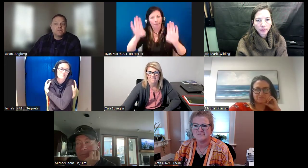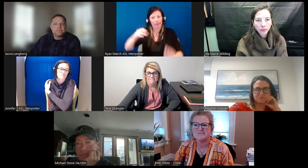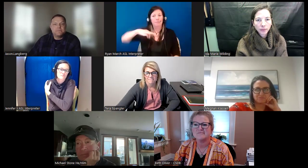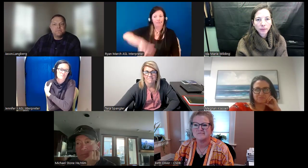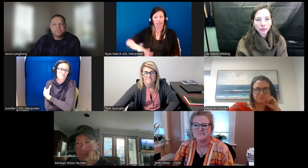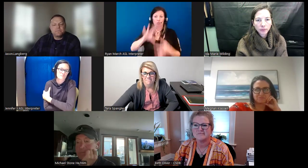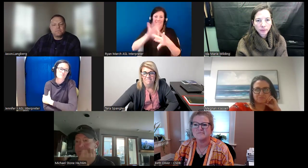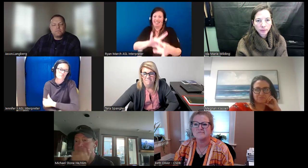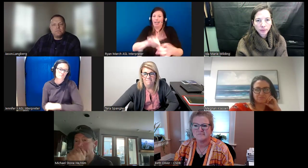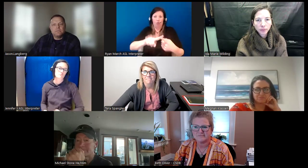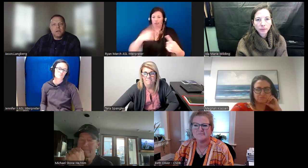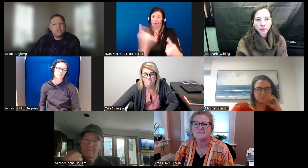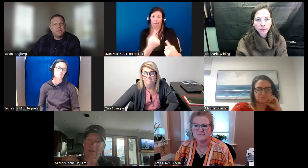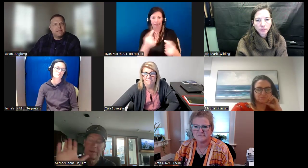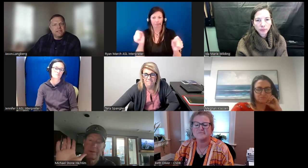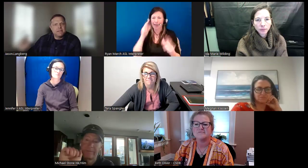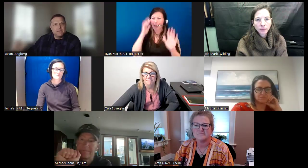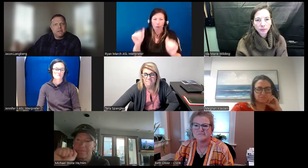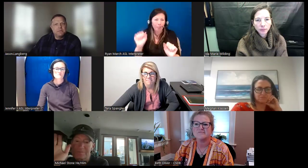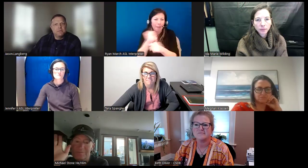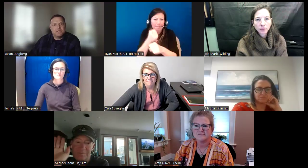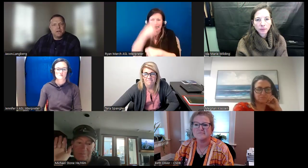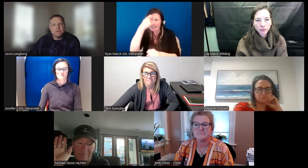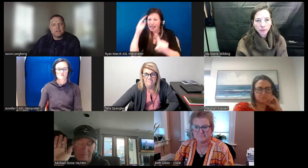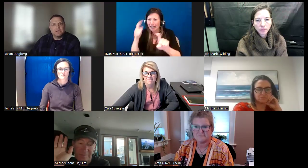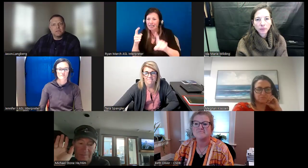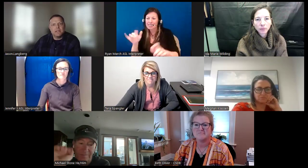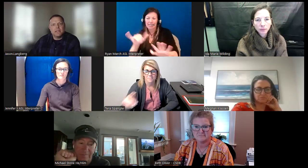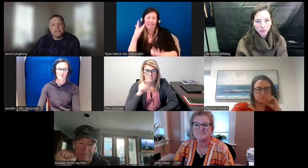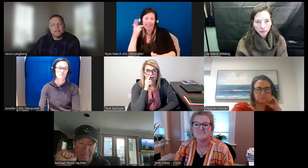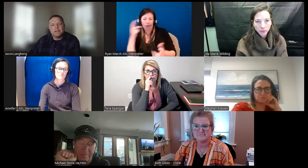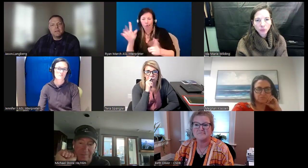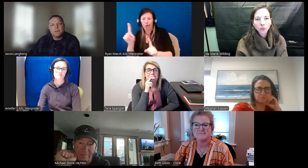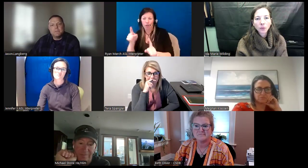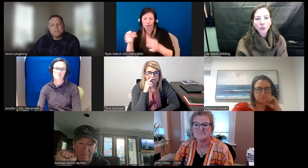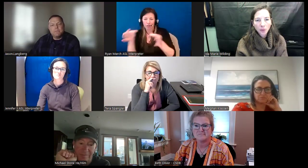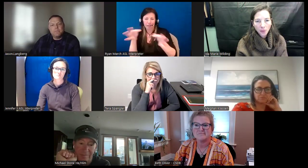something. I hope that made sense, and maybe what Tara was also kind of getting at.